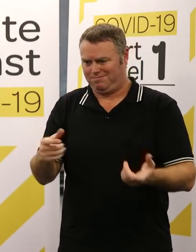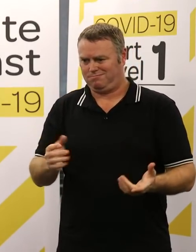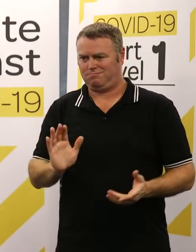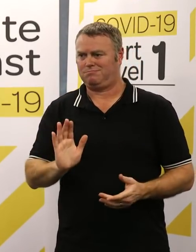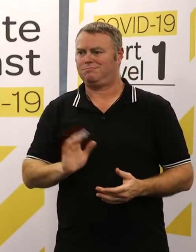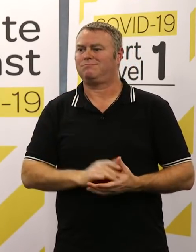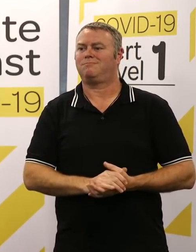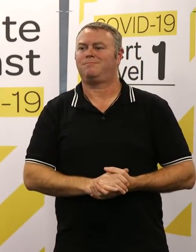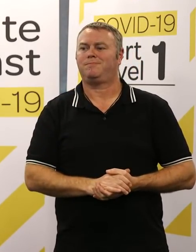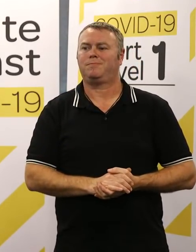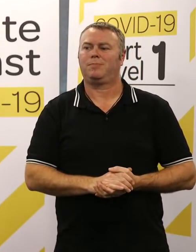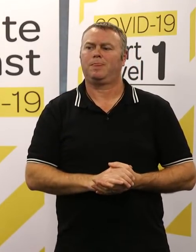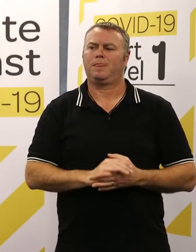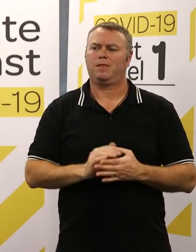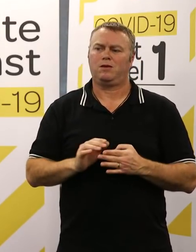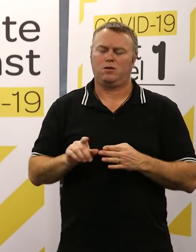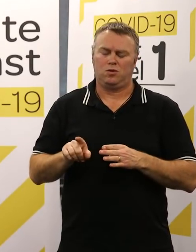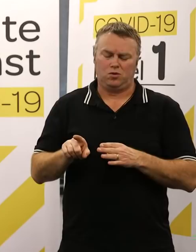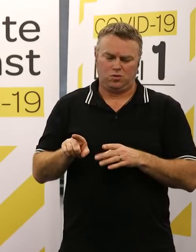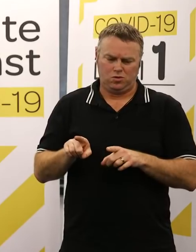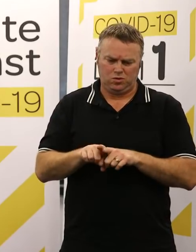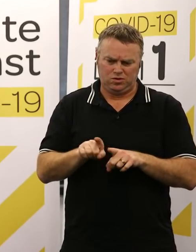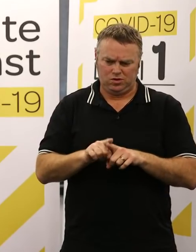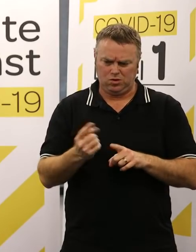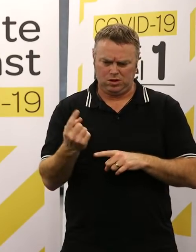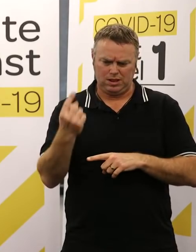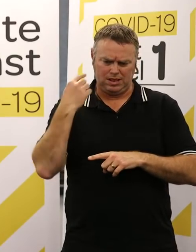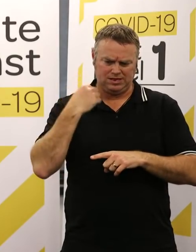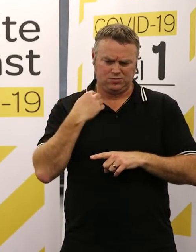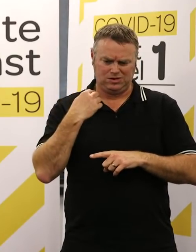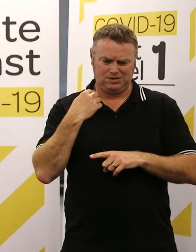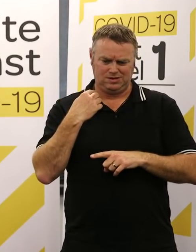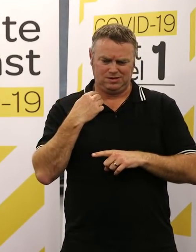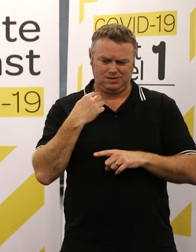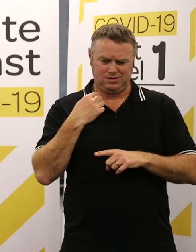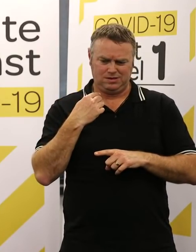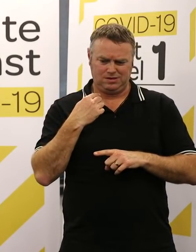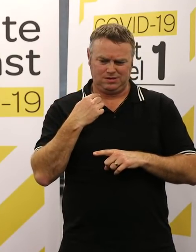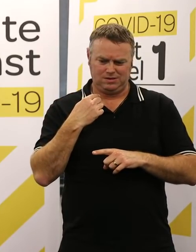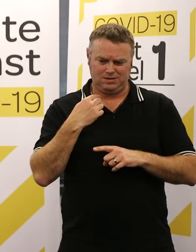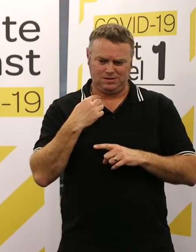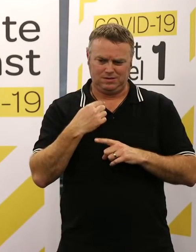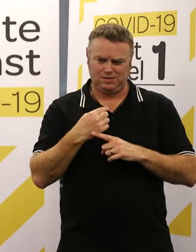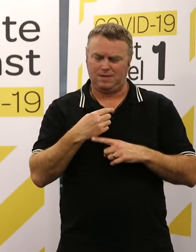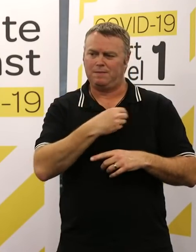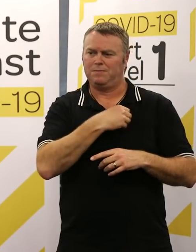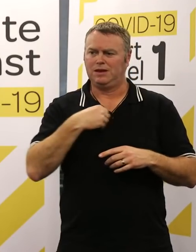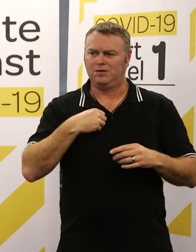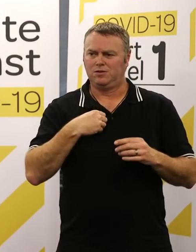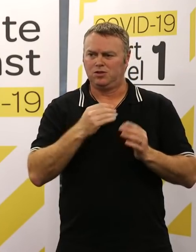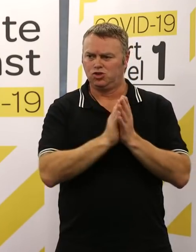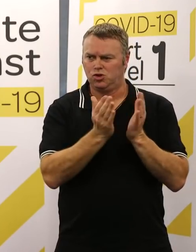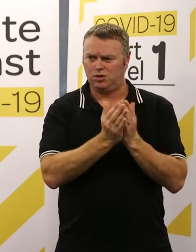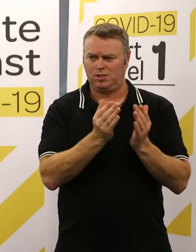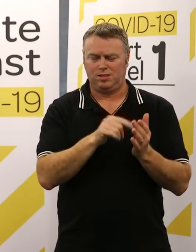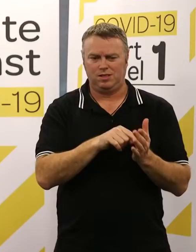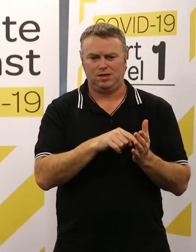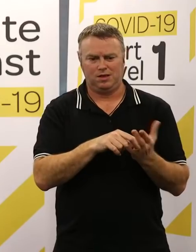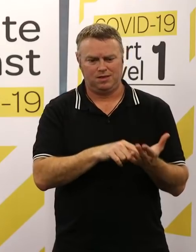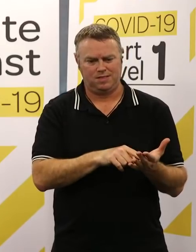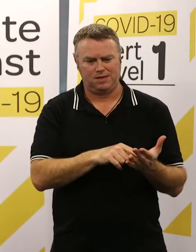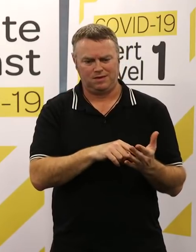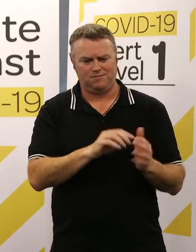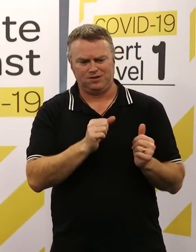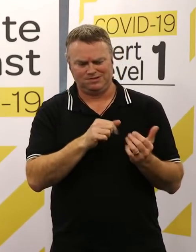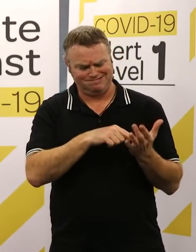Journal last week from 7 public health experts saying that masking is the way to avoid a second lockdown in New Zealand. Have you had a chance to